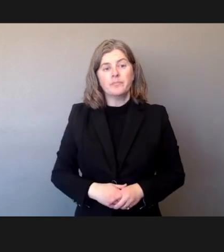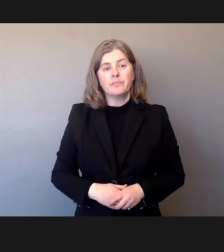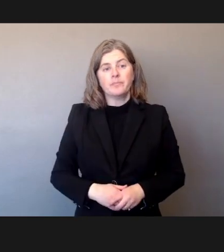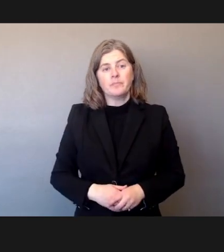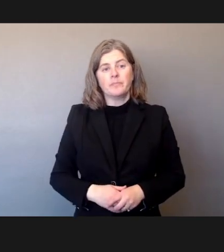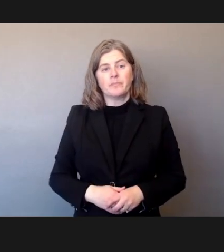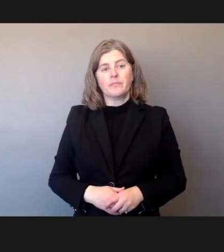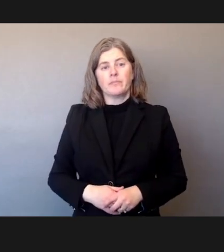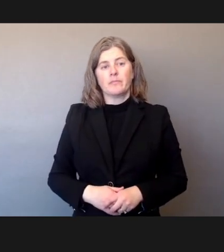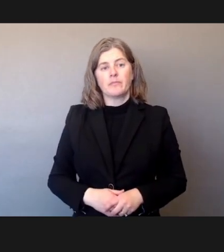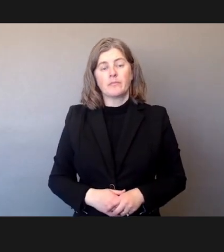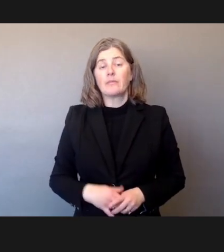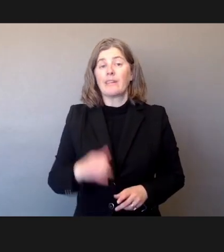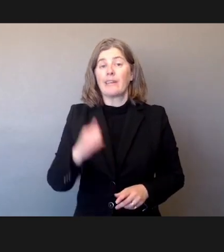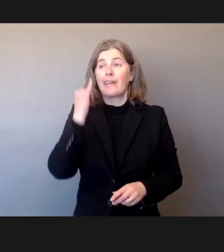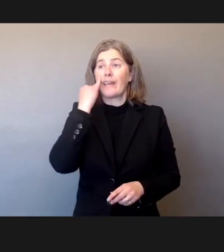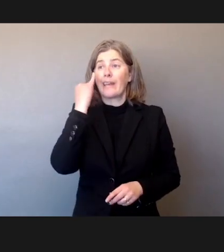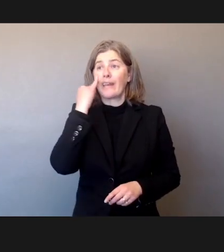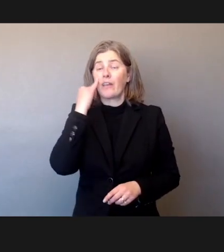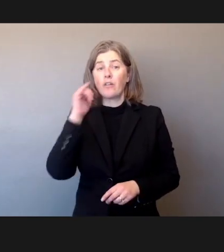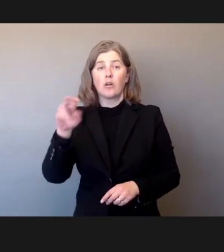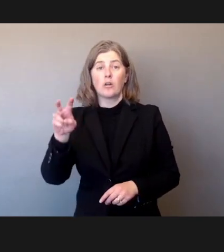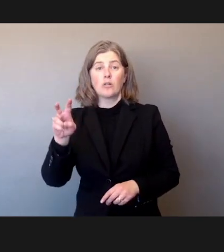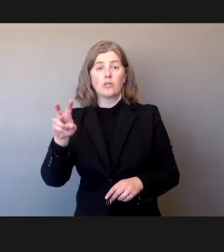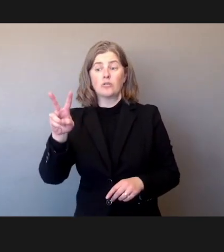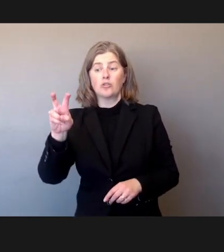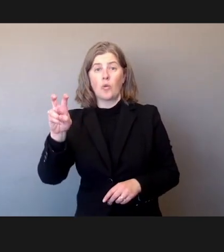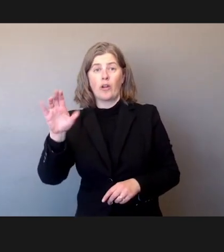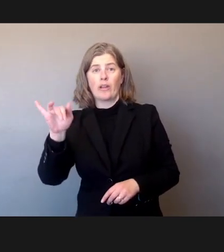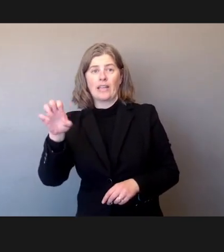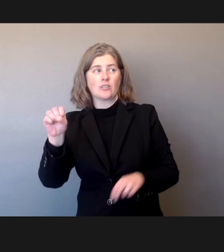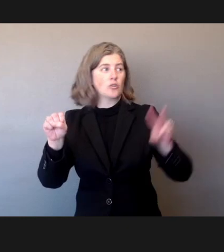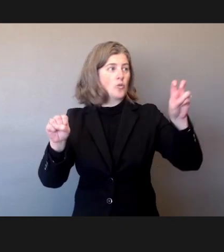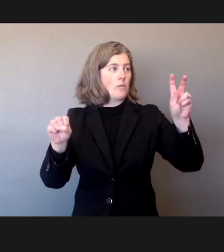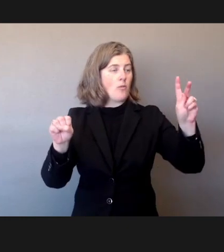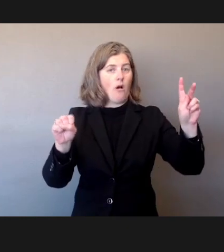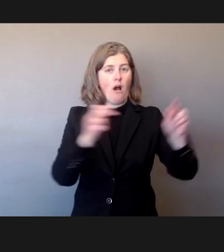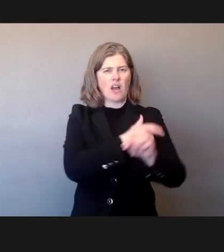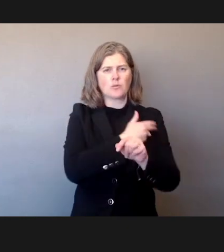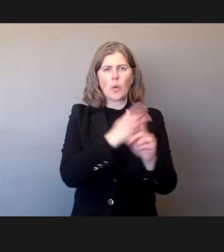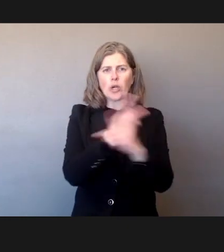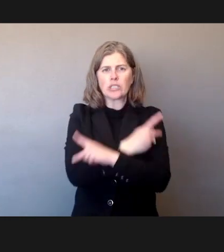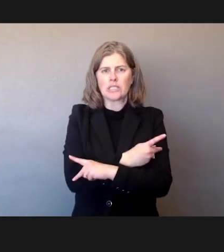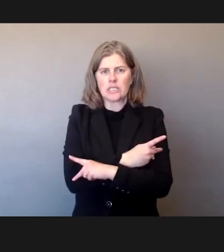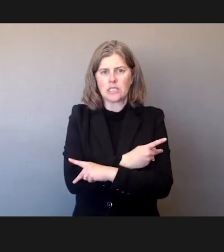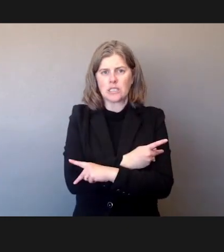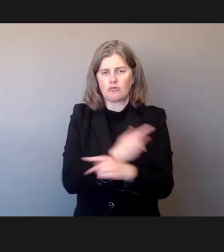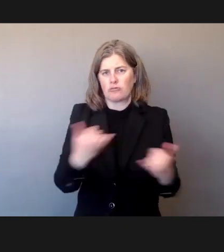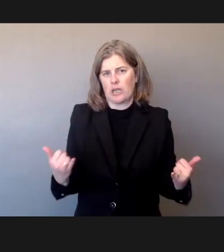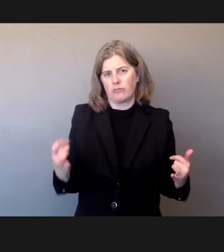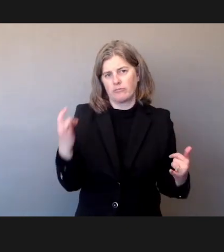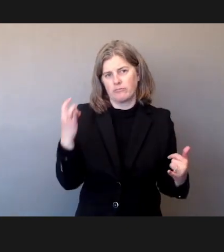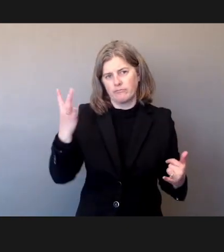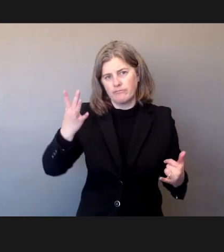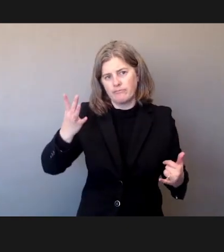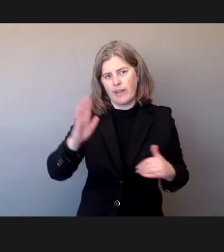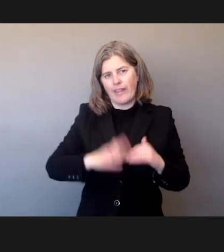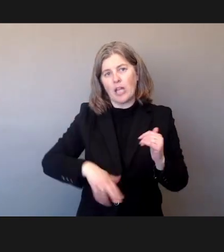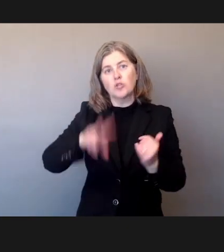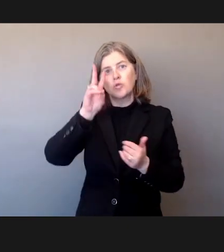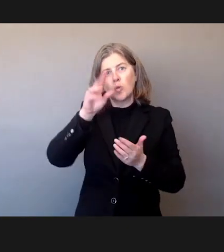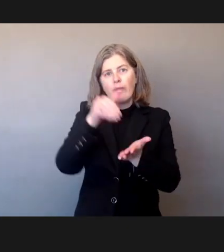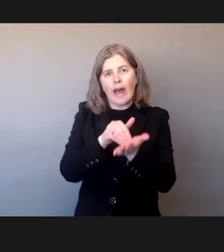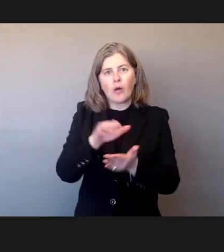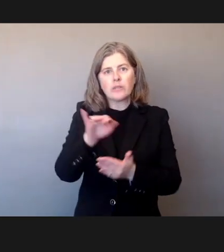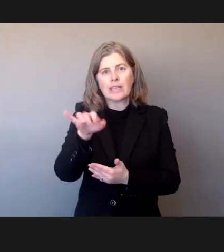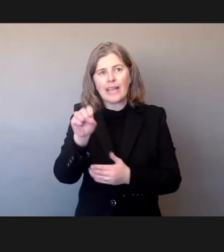if we had 200 cases and 200 people in the hospital, that would be much, much worse at this point than 2,000 cases